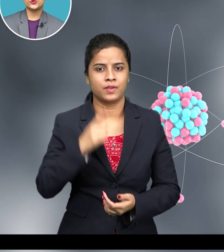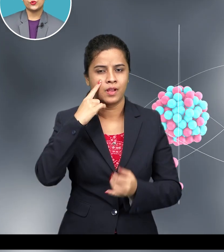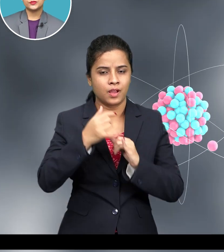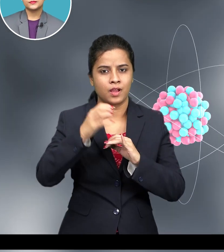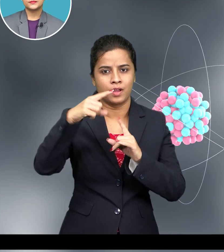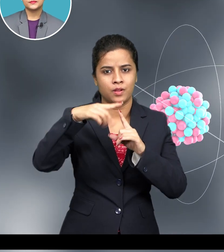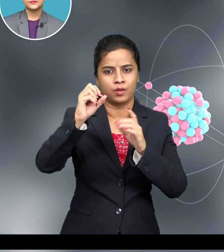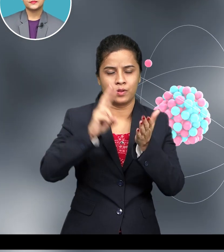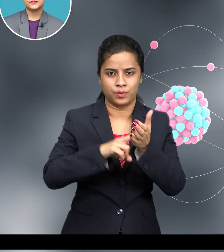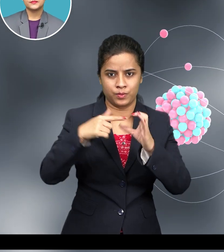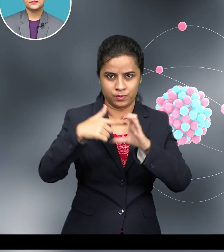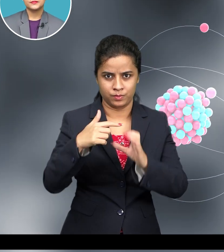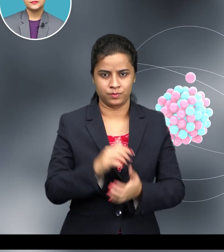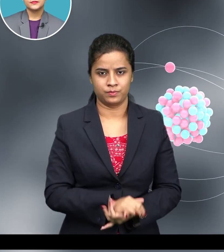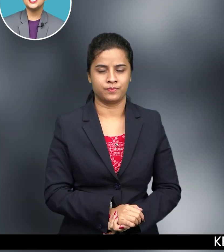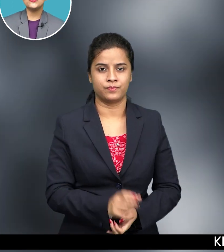isotone.